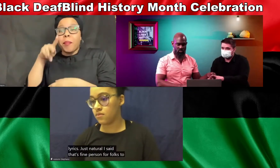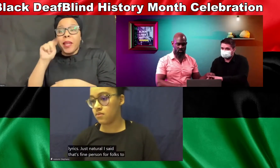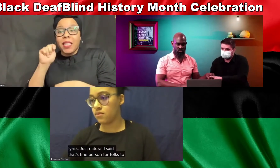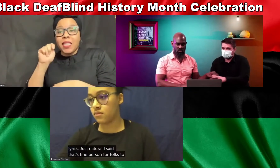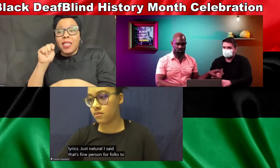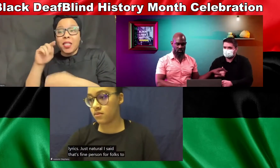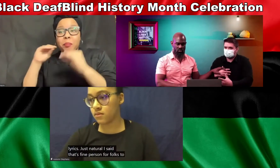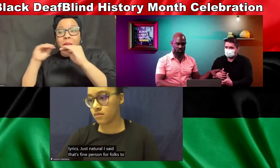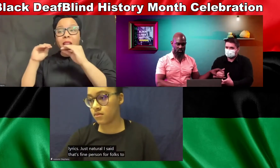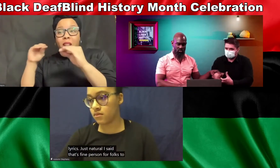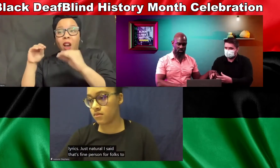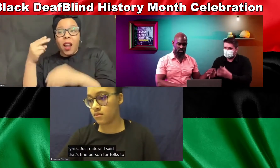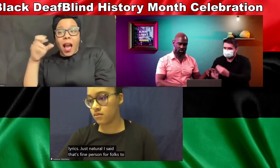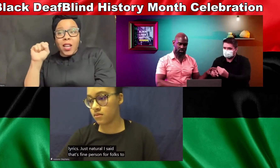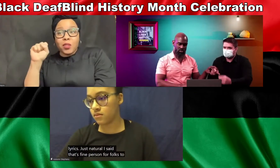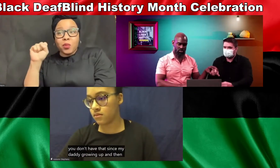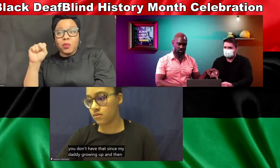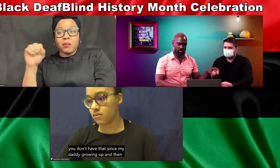in addition,